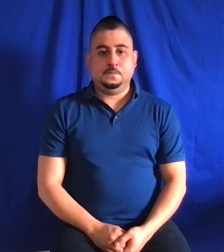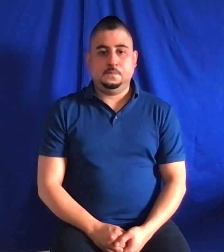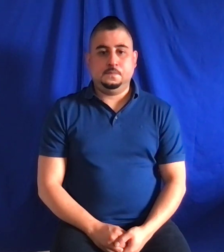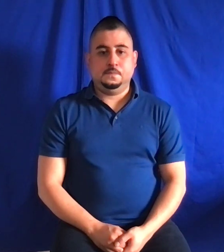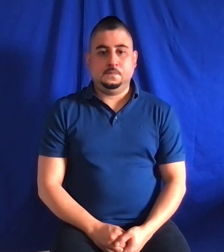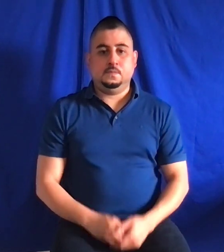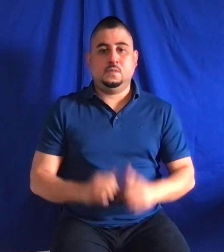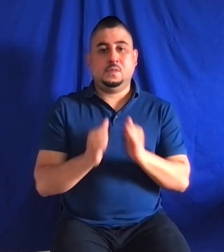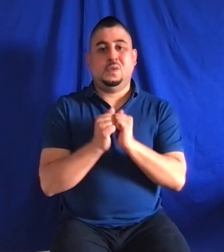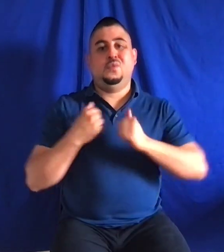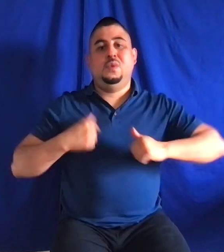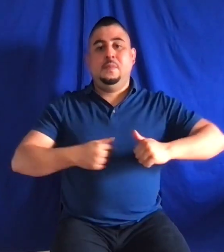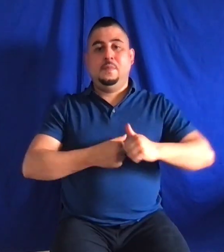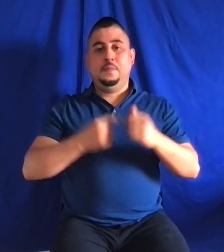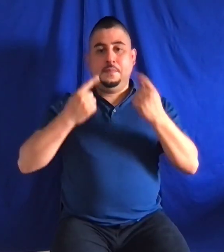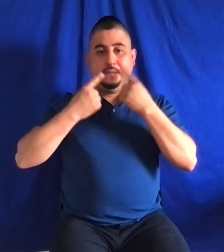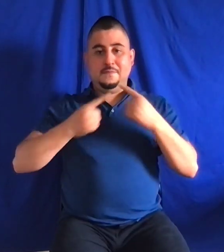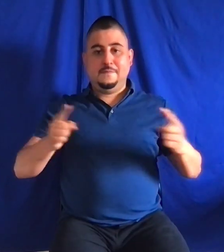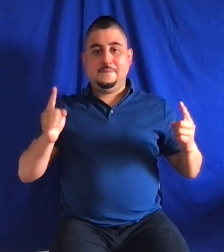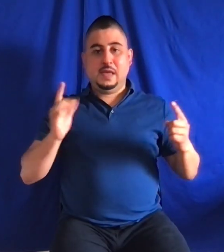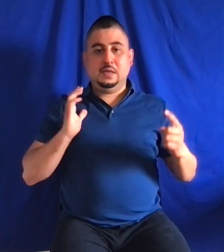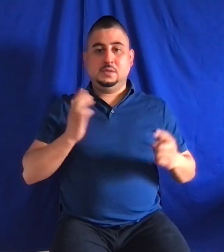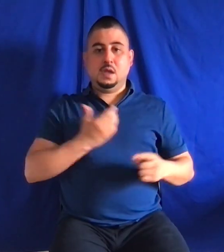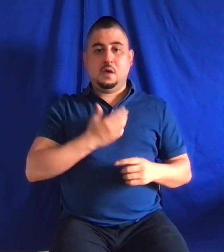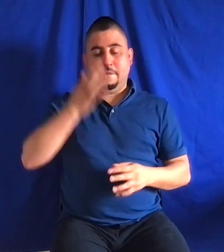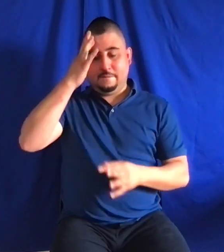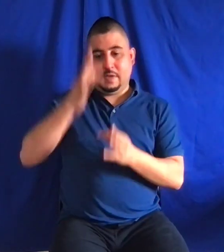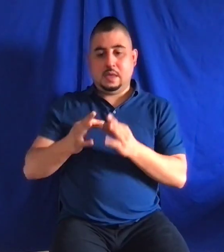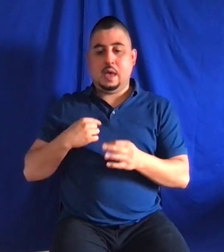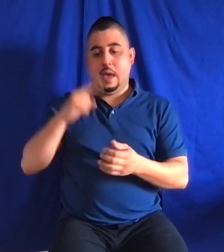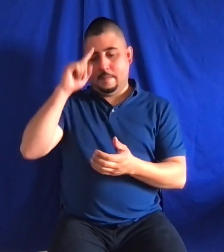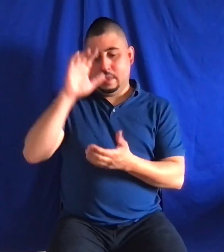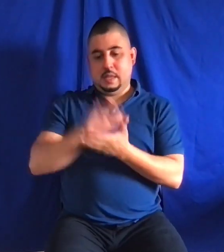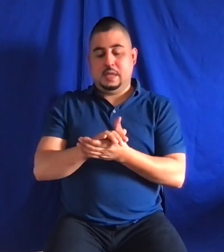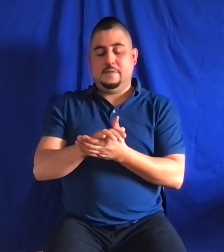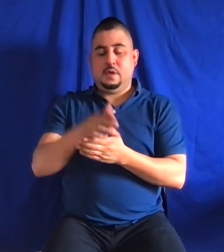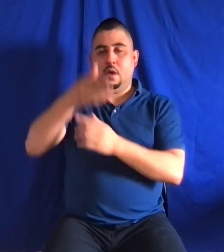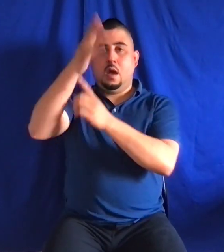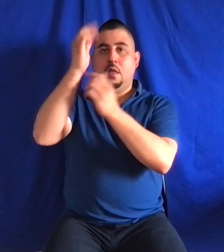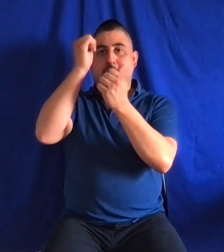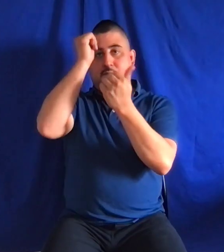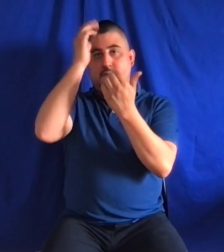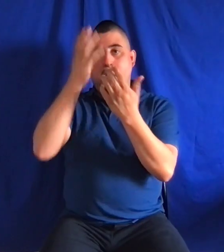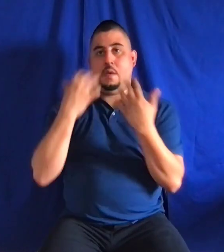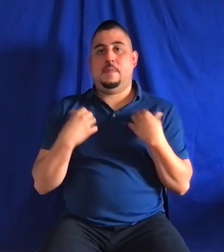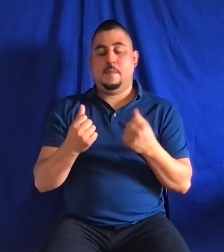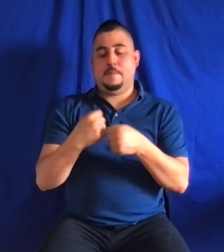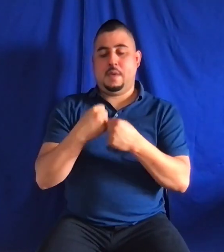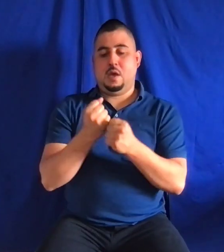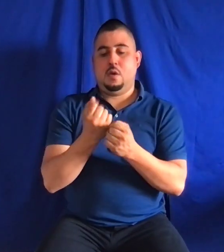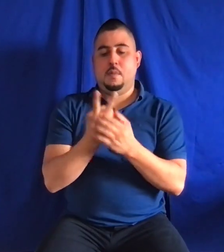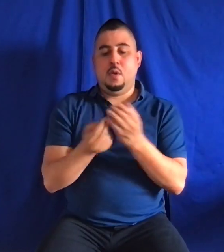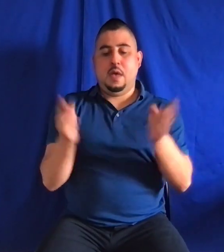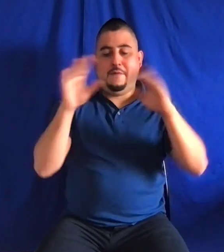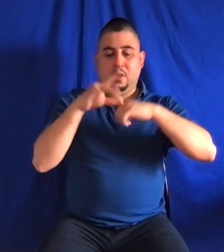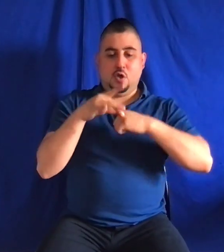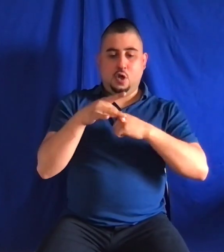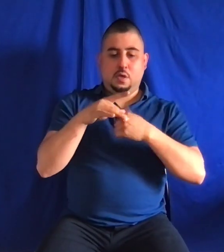Together let us profess our faith. I believe in God, the Father Almighty, creator of heaven and earth, and in